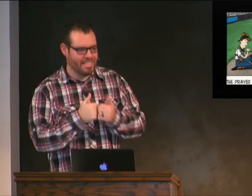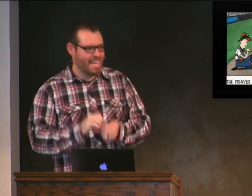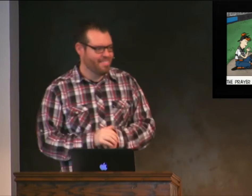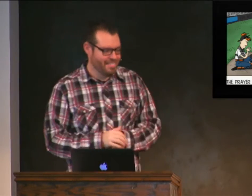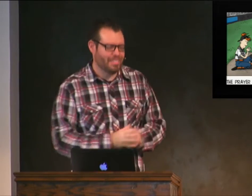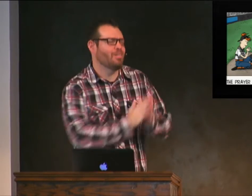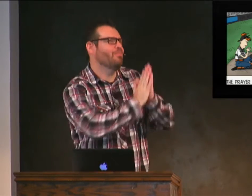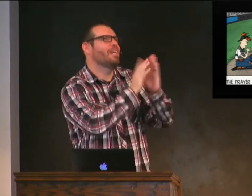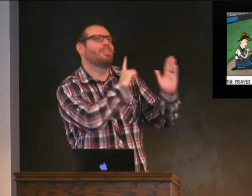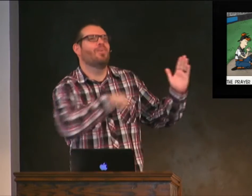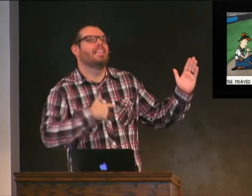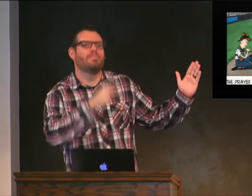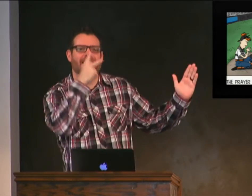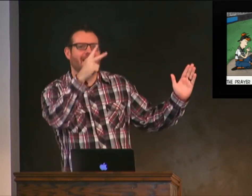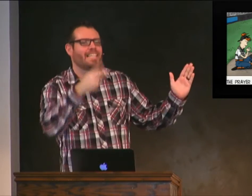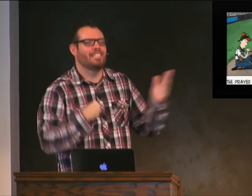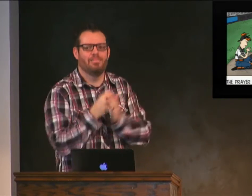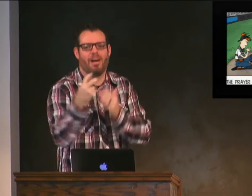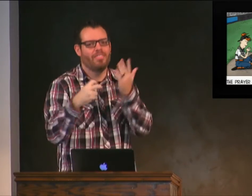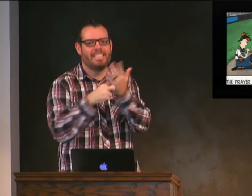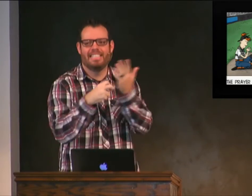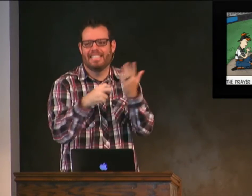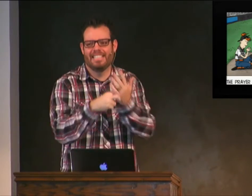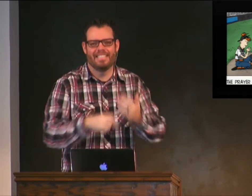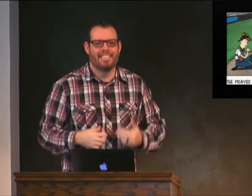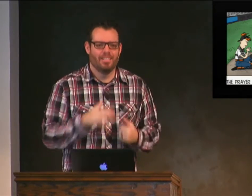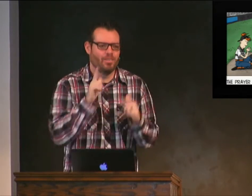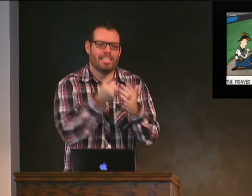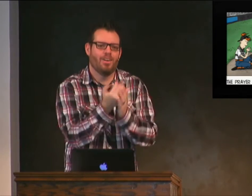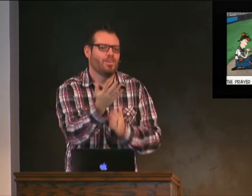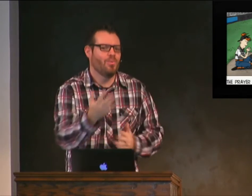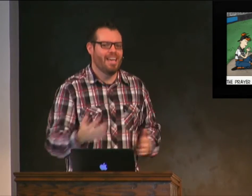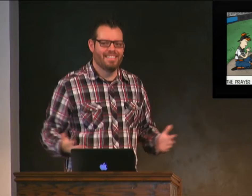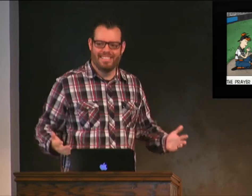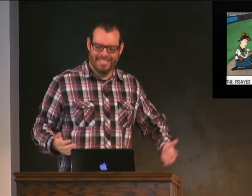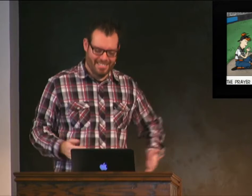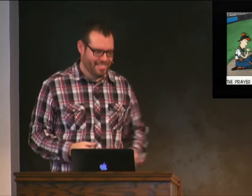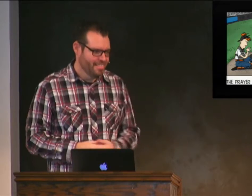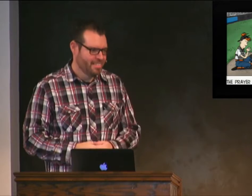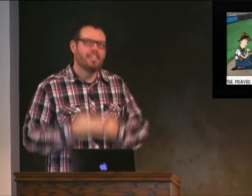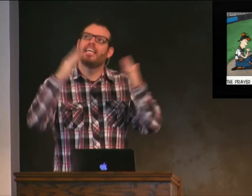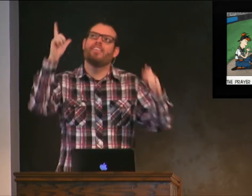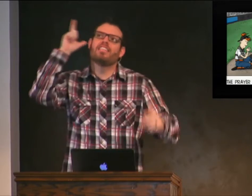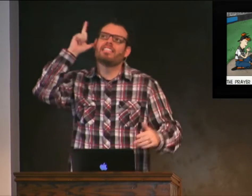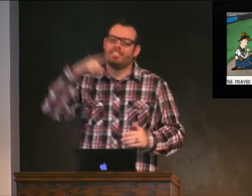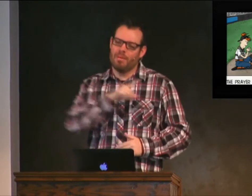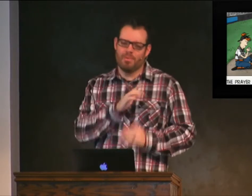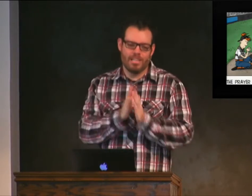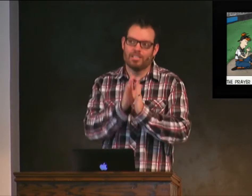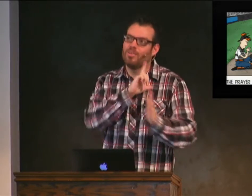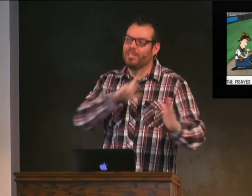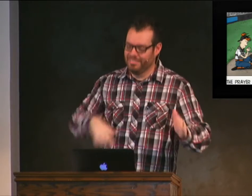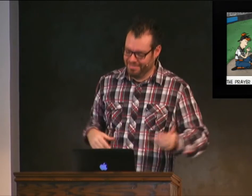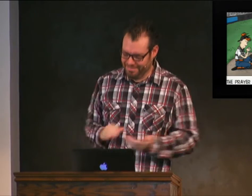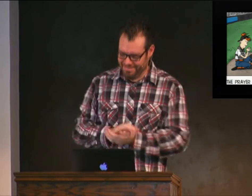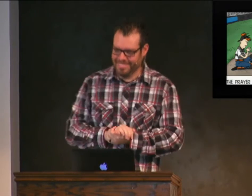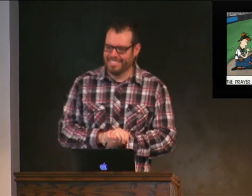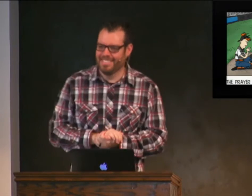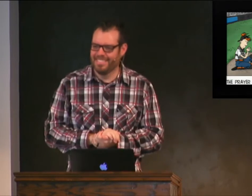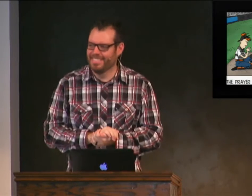It was a fun game. So I was praying, Lord, let me see it. I just bought these tickets to let it go to waste. Thank you for listening to my prayers,